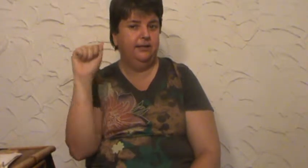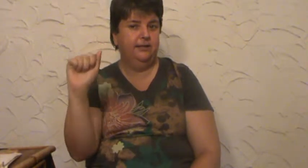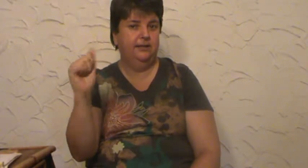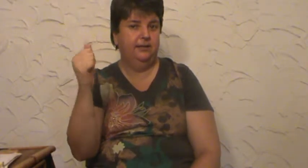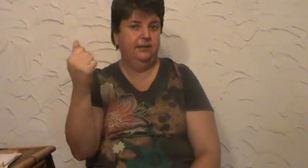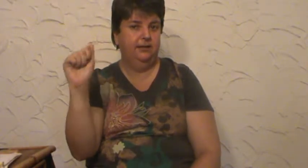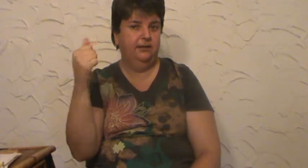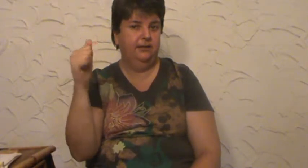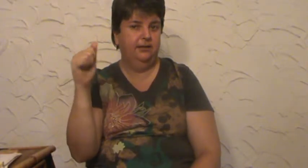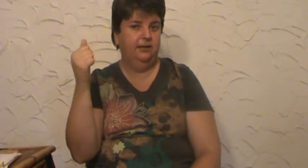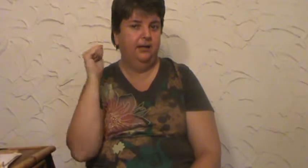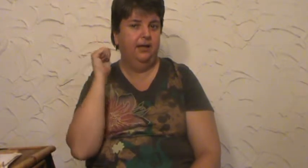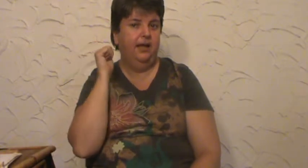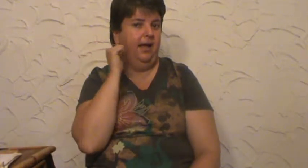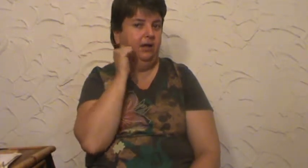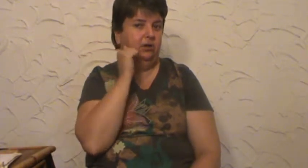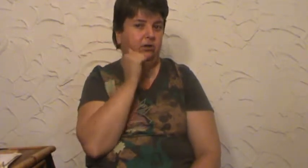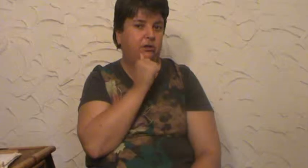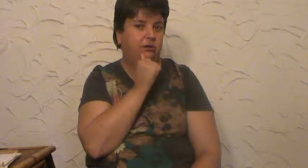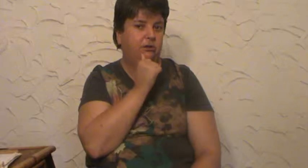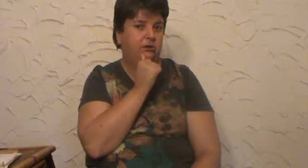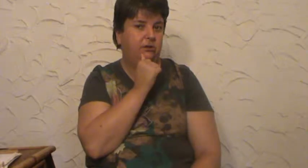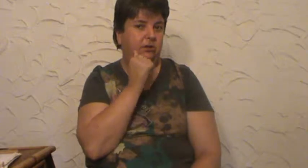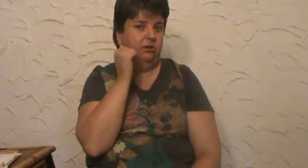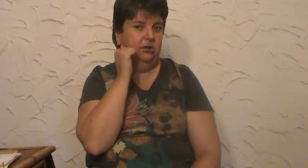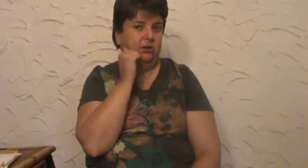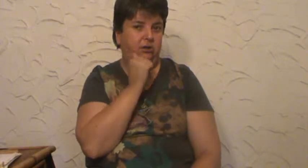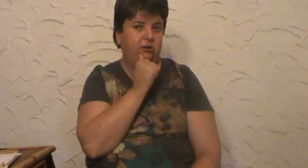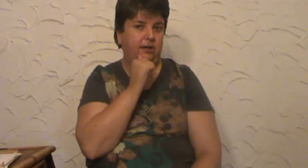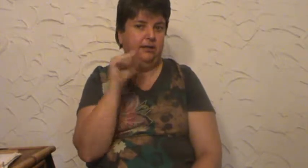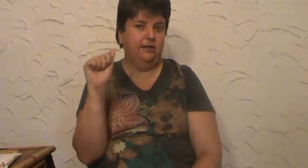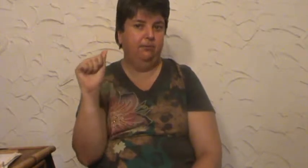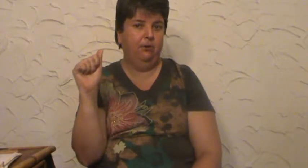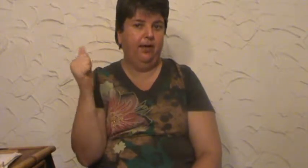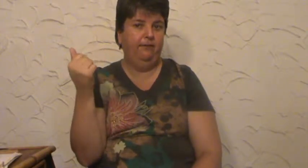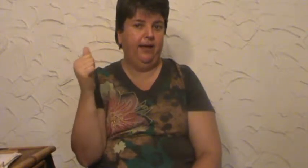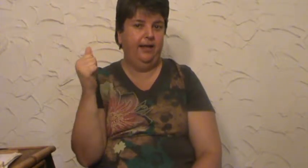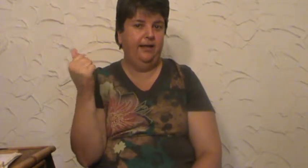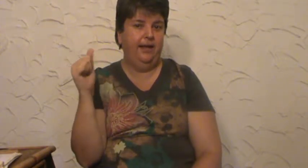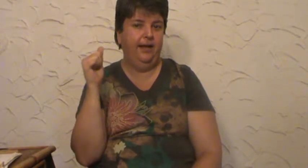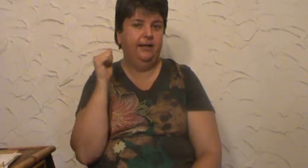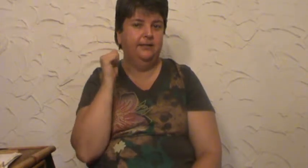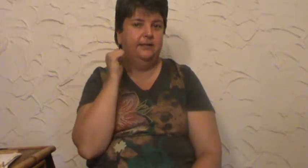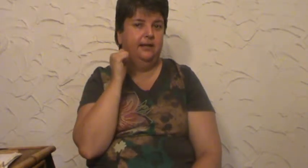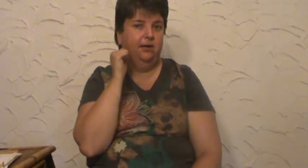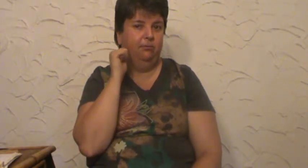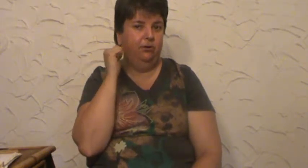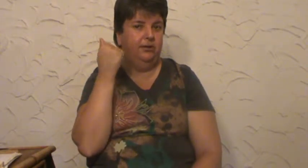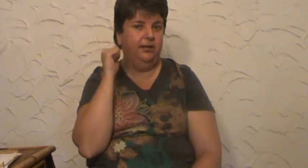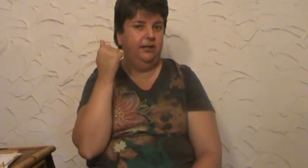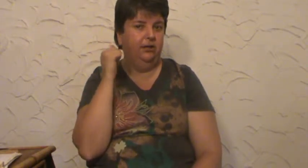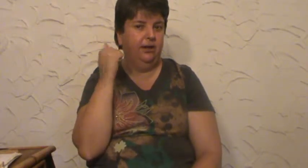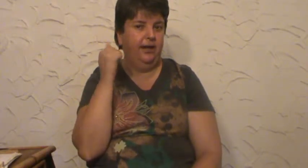this. And girl, you go like this. They both have A hands, both down here.